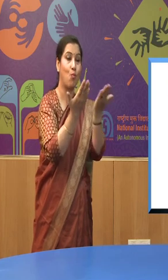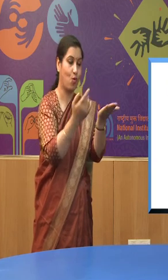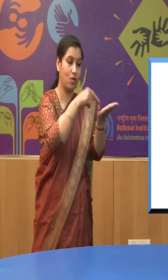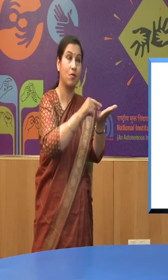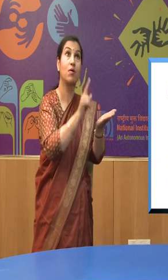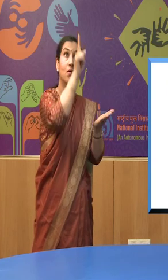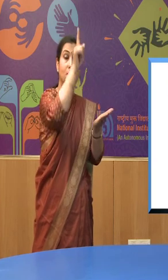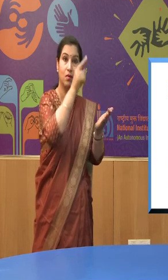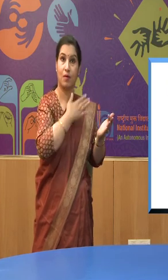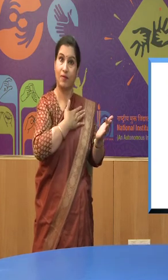as Bible,